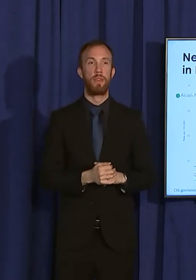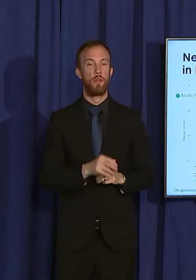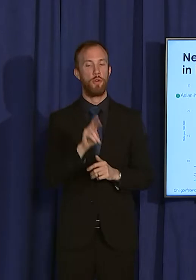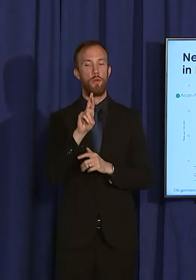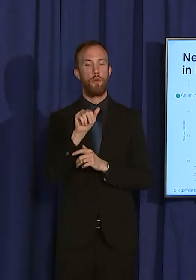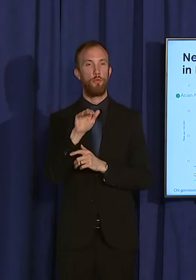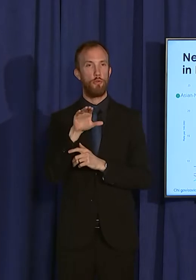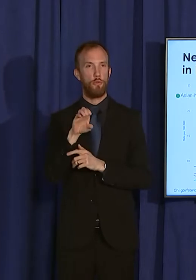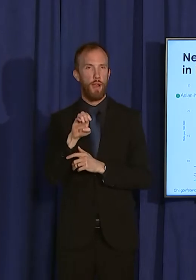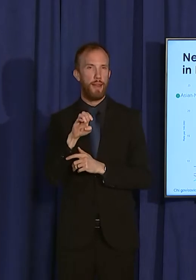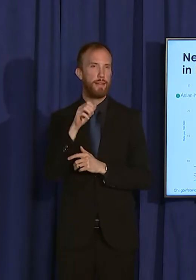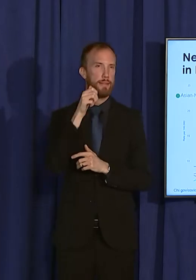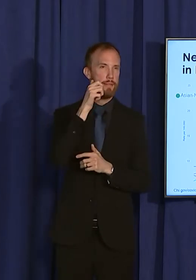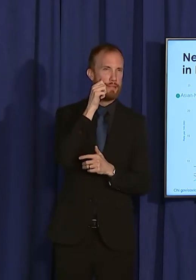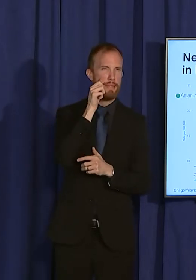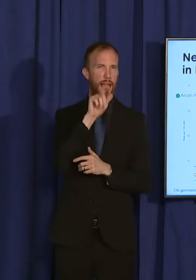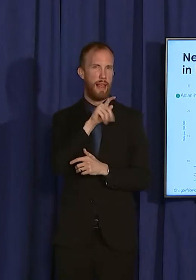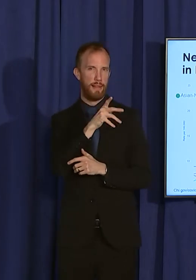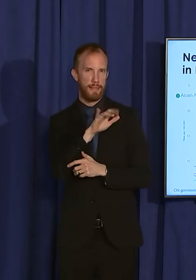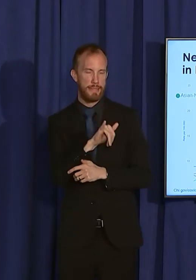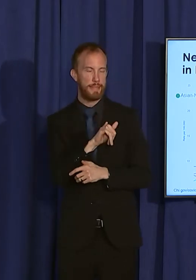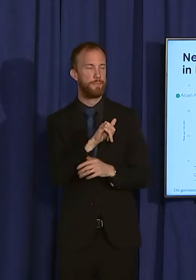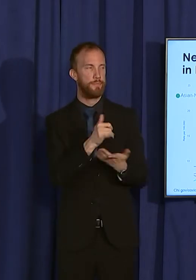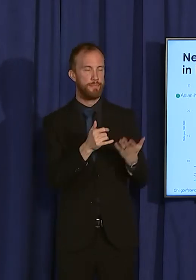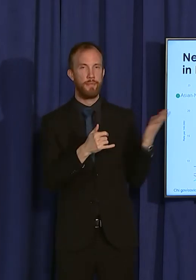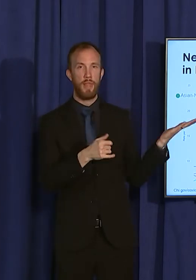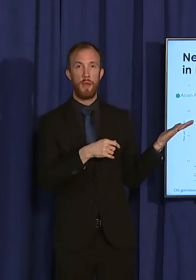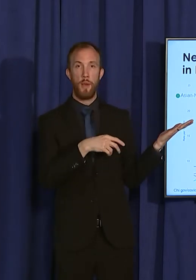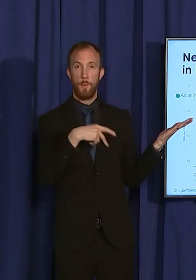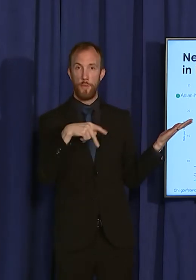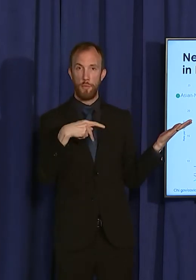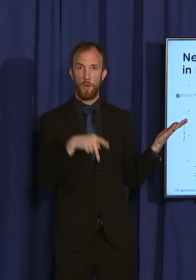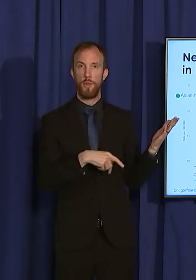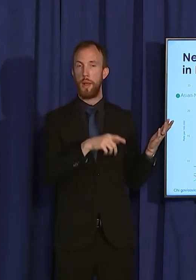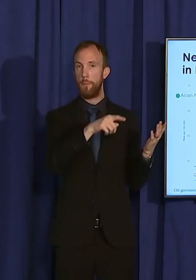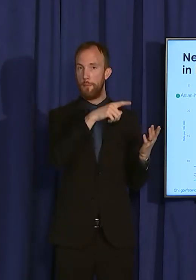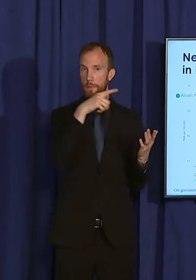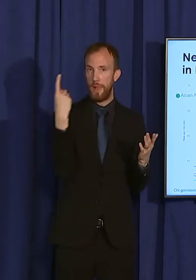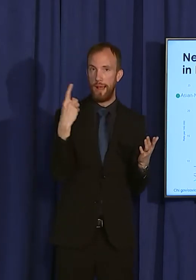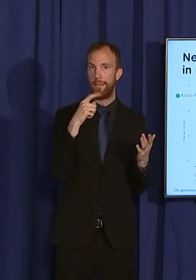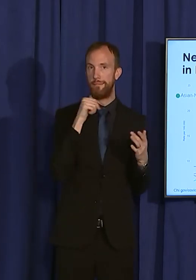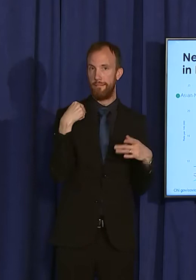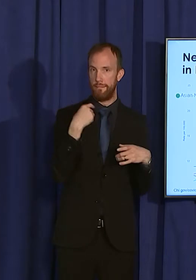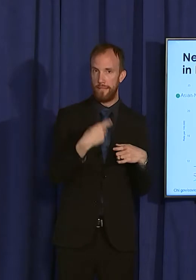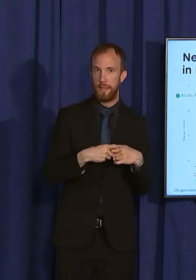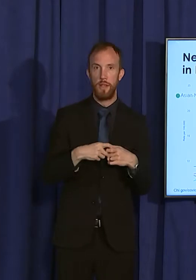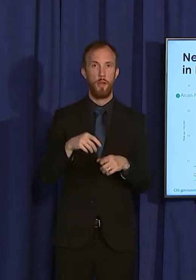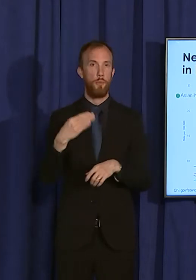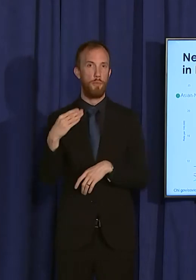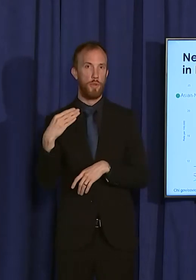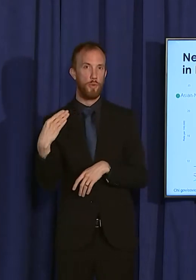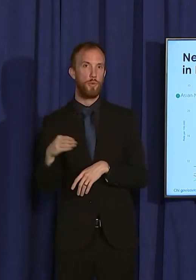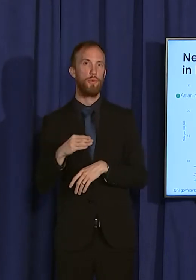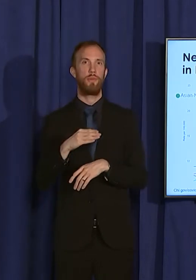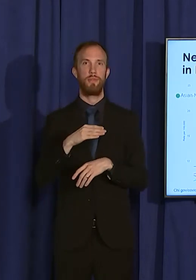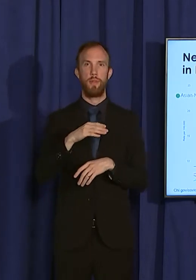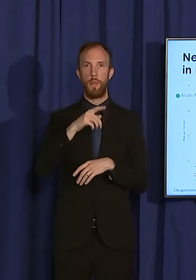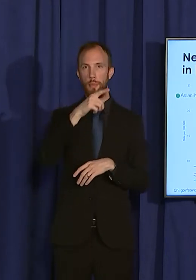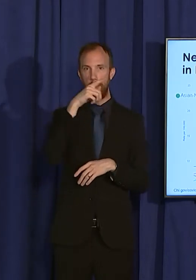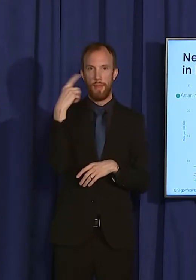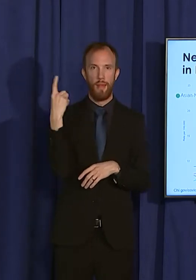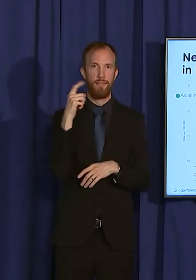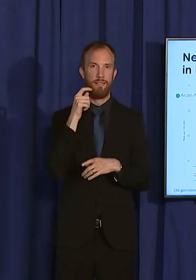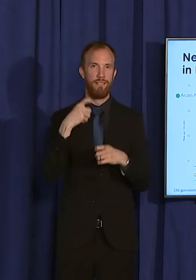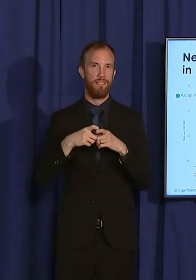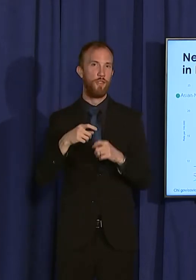ethnicity, so in purple represents Black non-Latinx Chicagoans, in blue Latinx Chicagoans, in red white non-Latinx